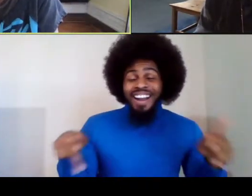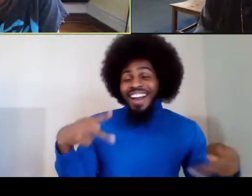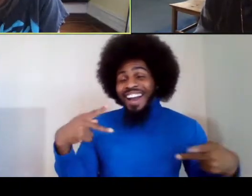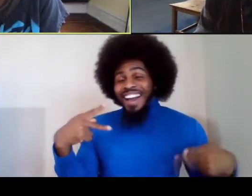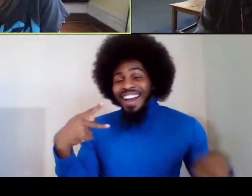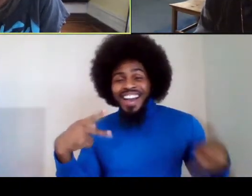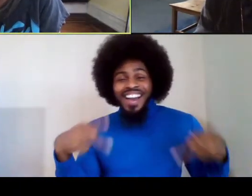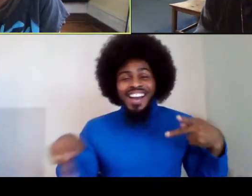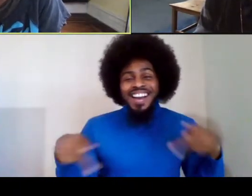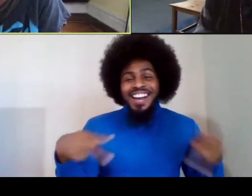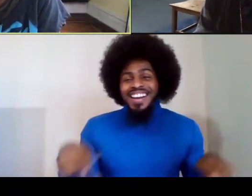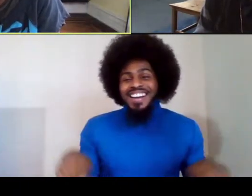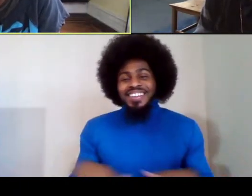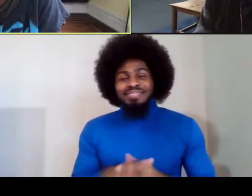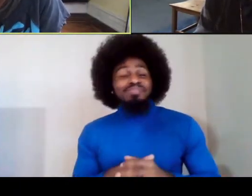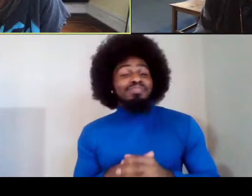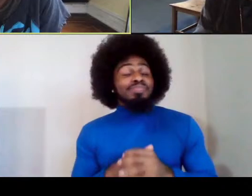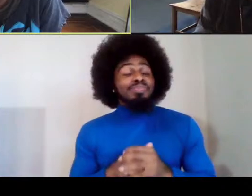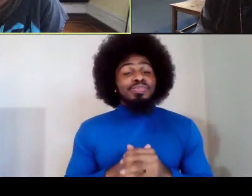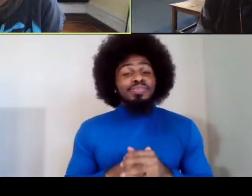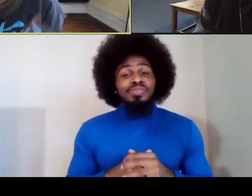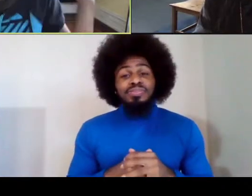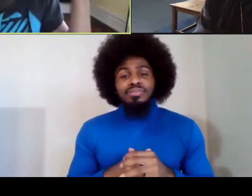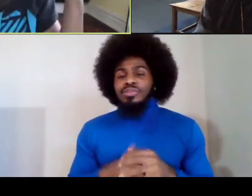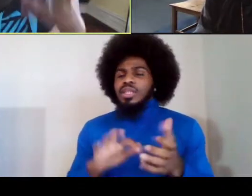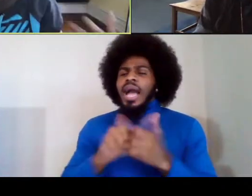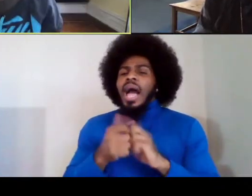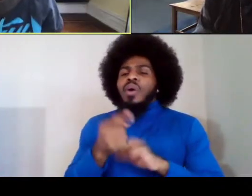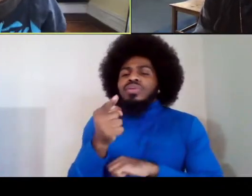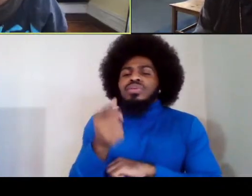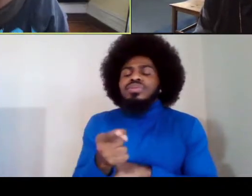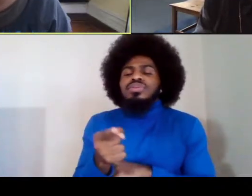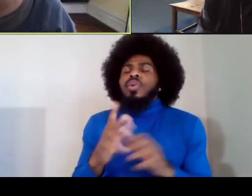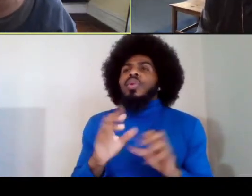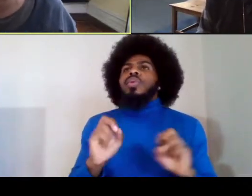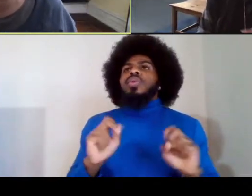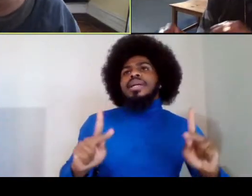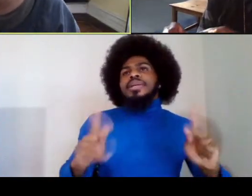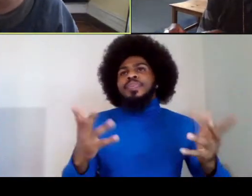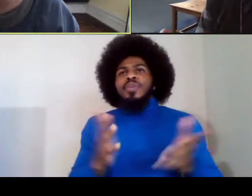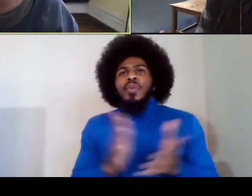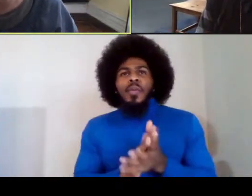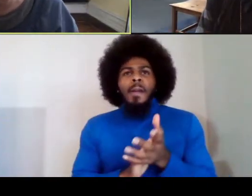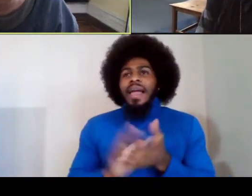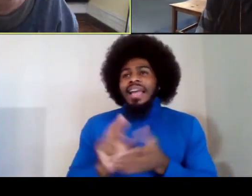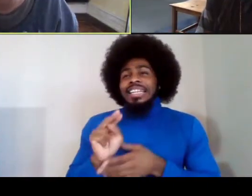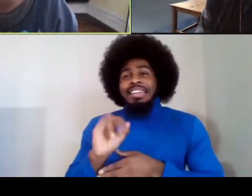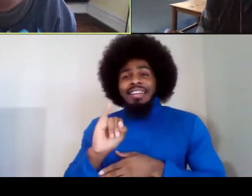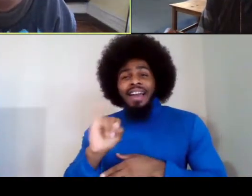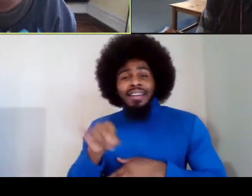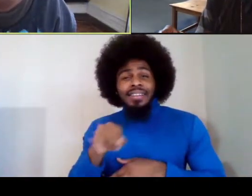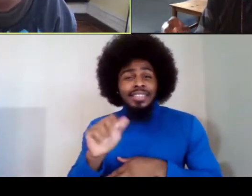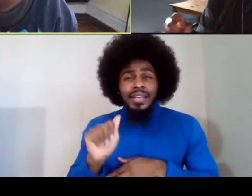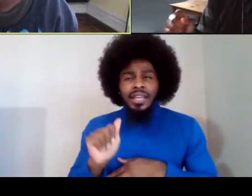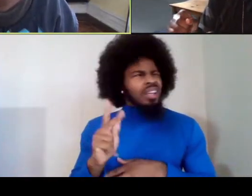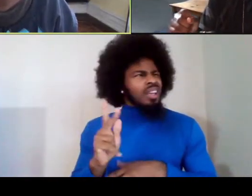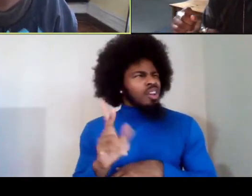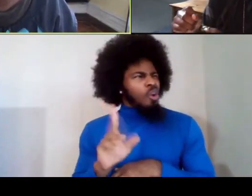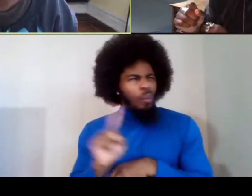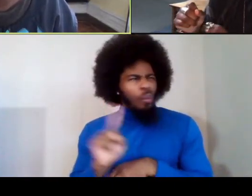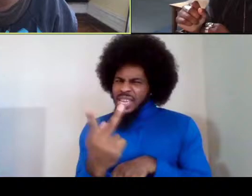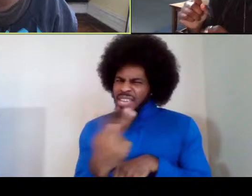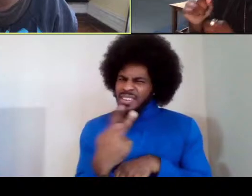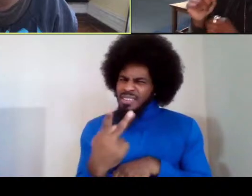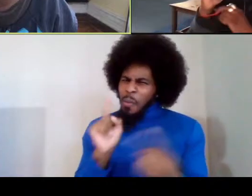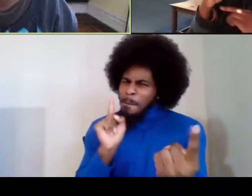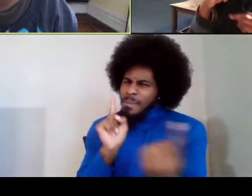party in the head. And how are you? I was saying, so y'all, like Nyjah, where did we meet that one time though?